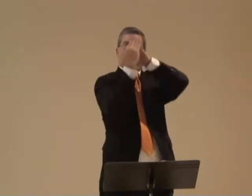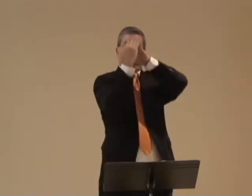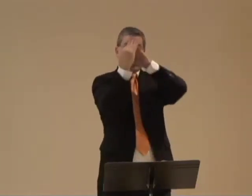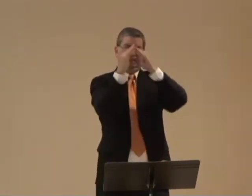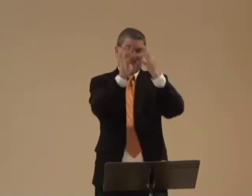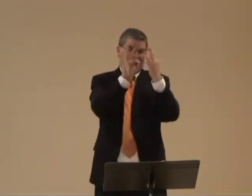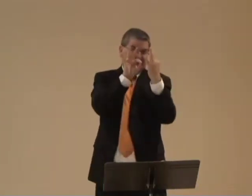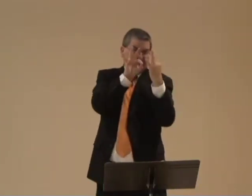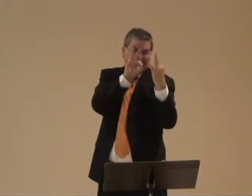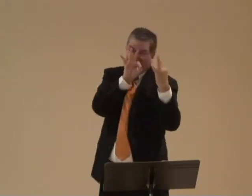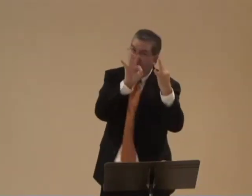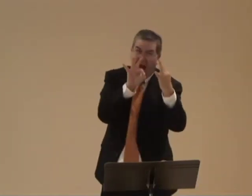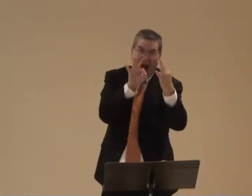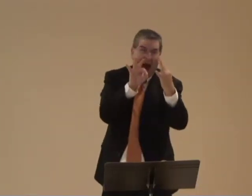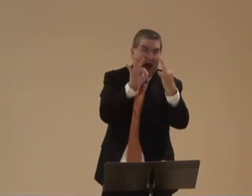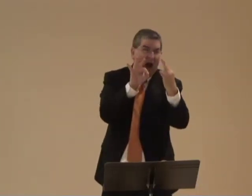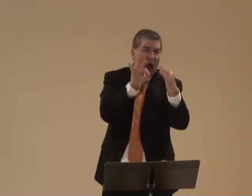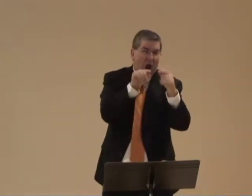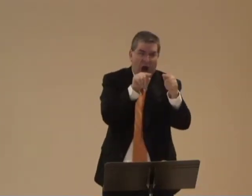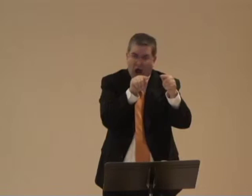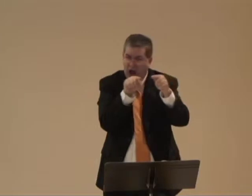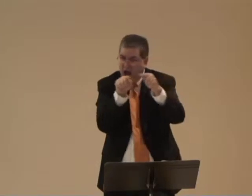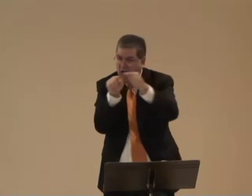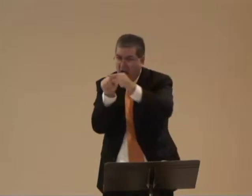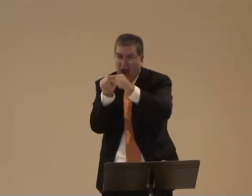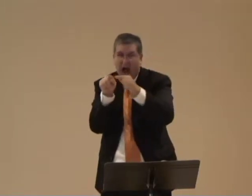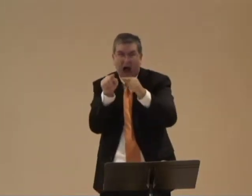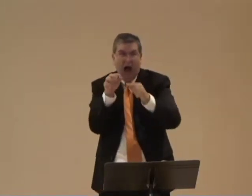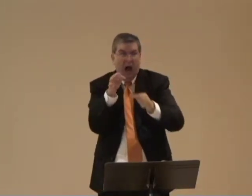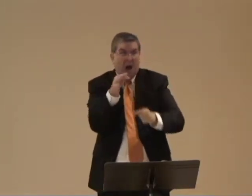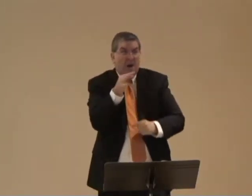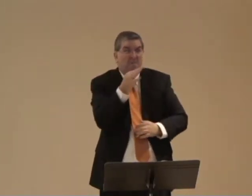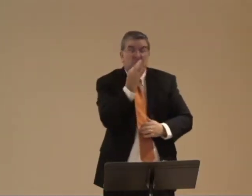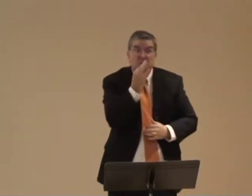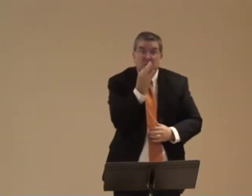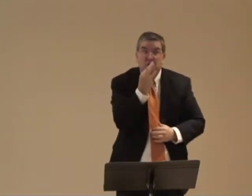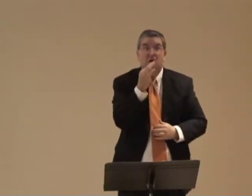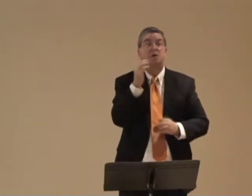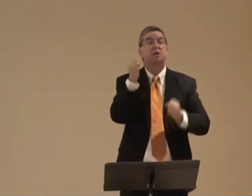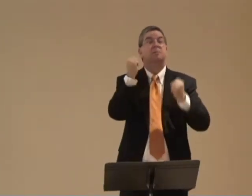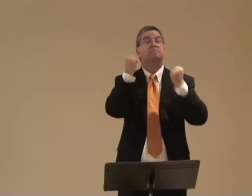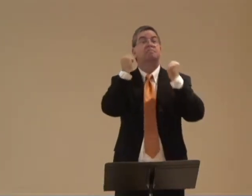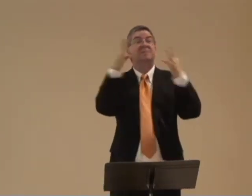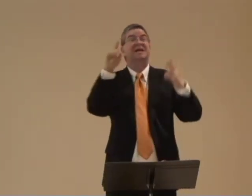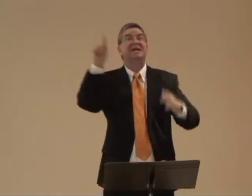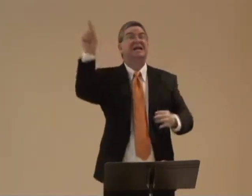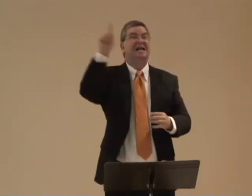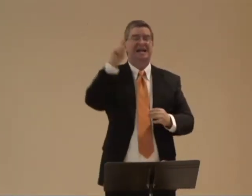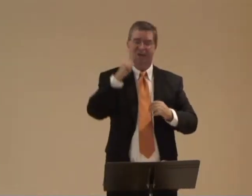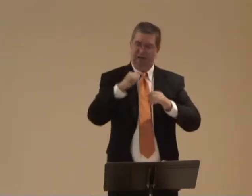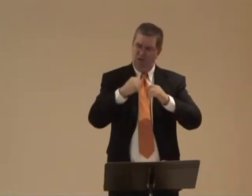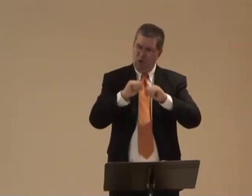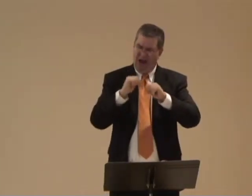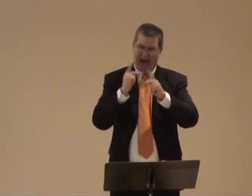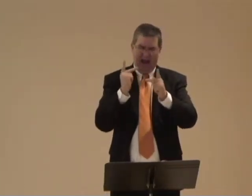Today they realize what skills that they have in building the pyramids. They